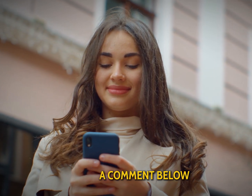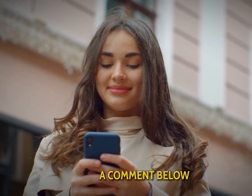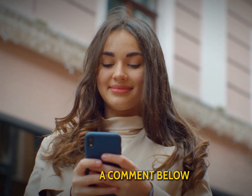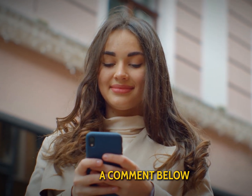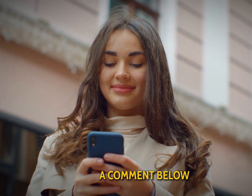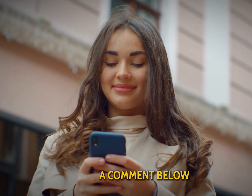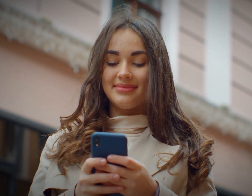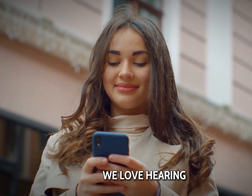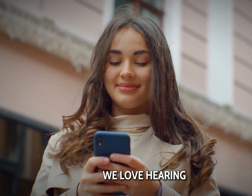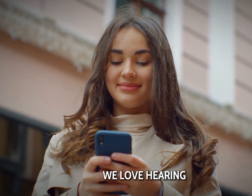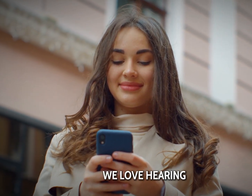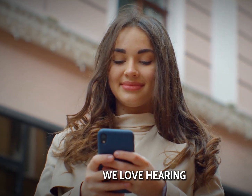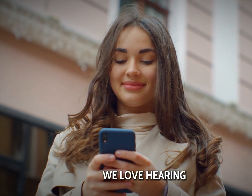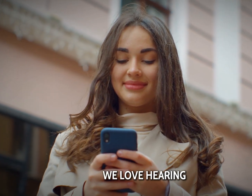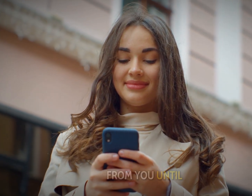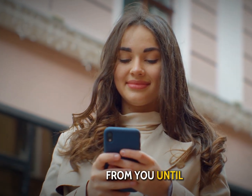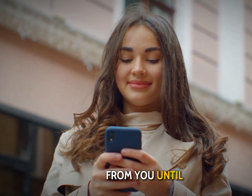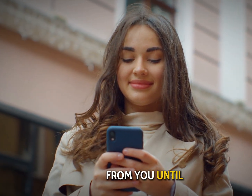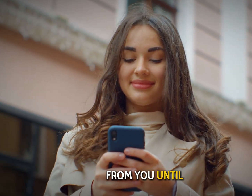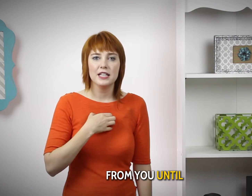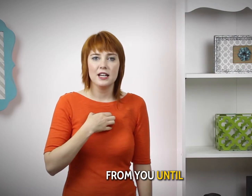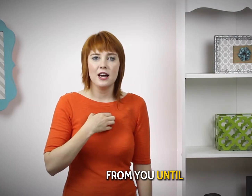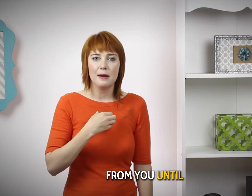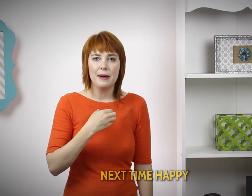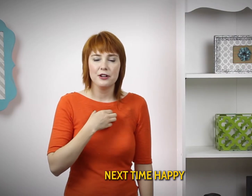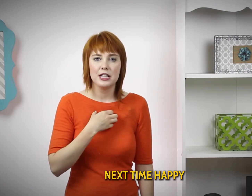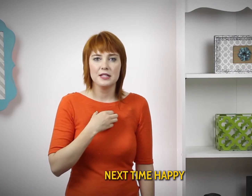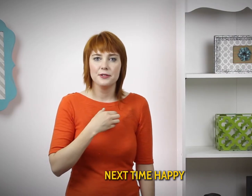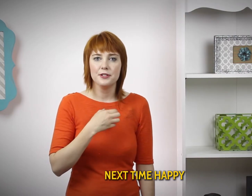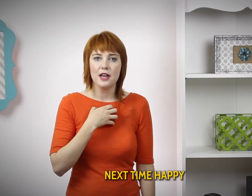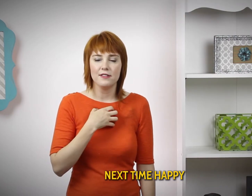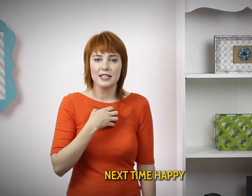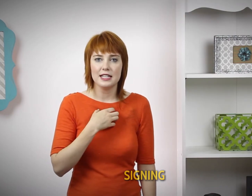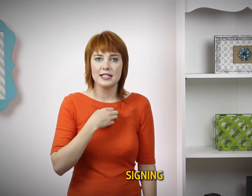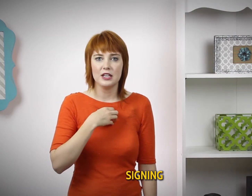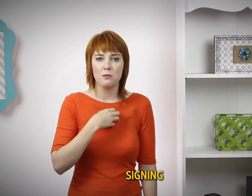comment below. We love hearing from you. Until next time, happy signing.